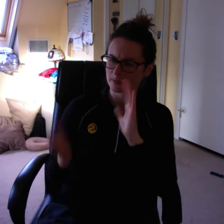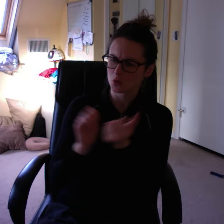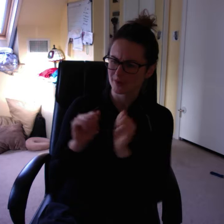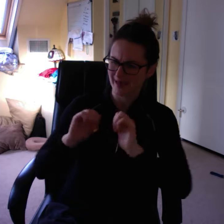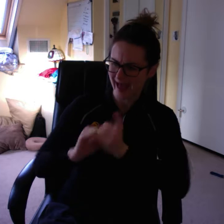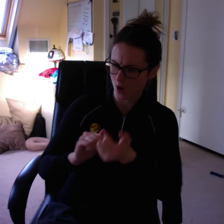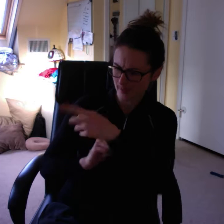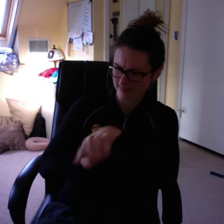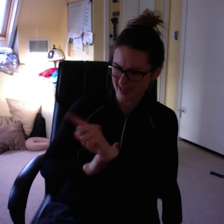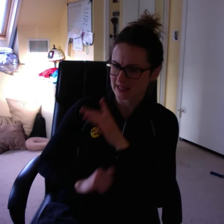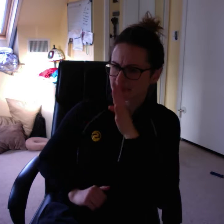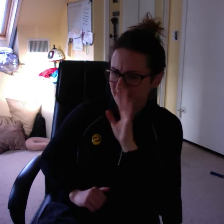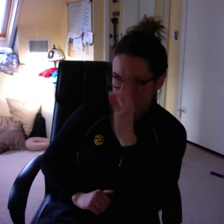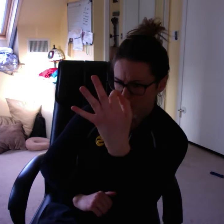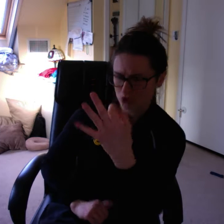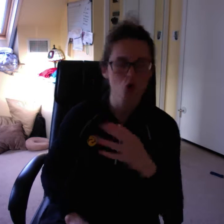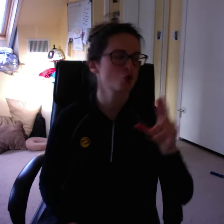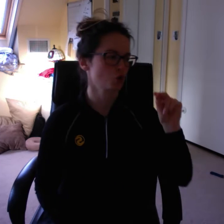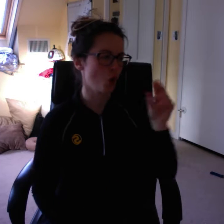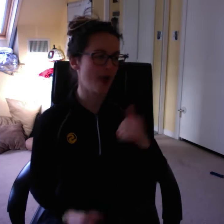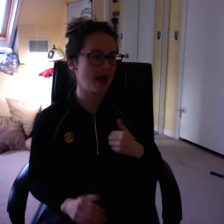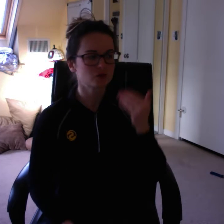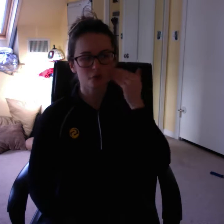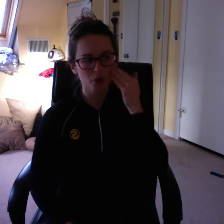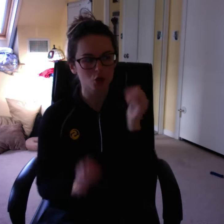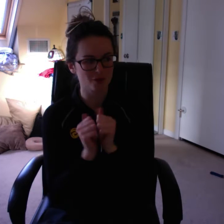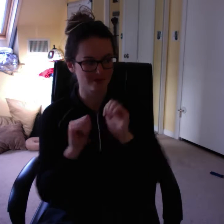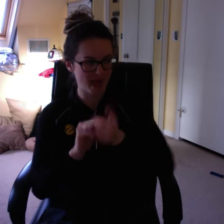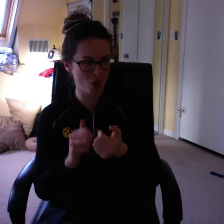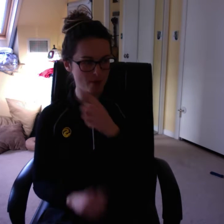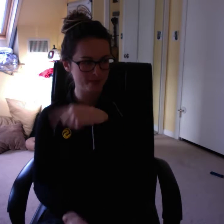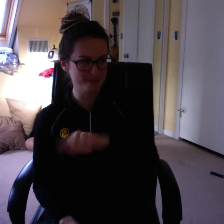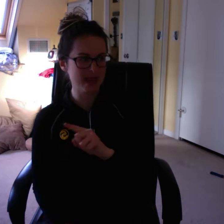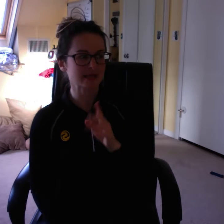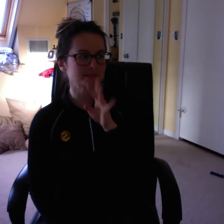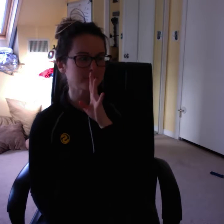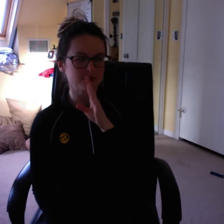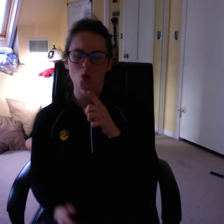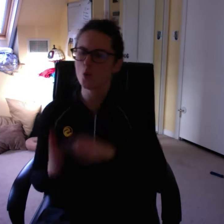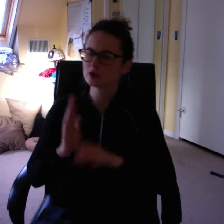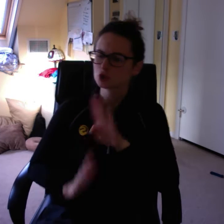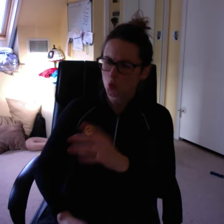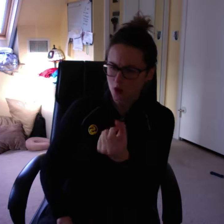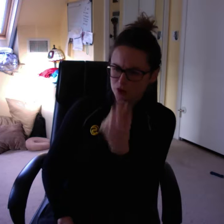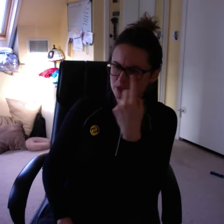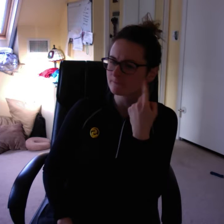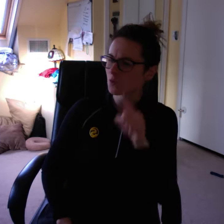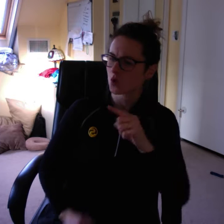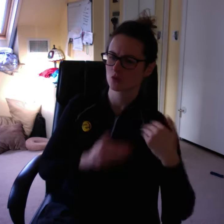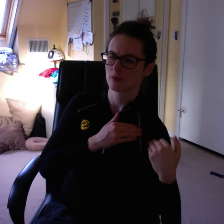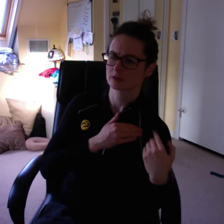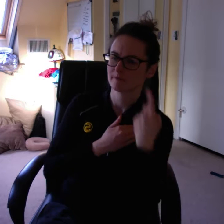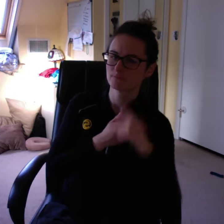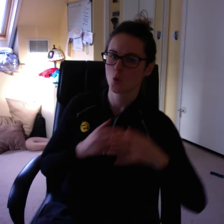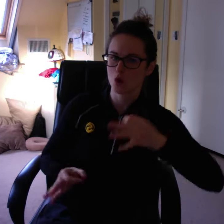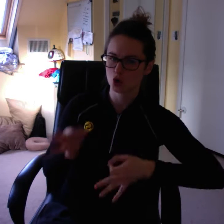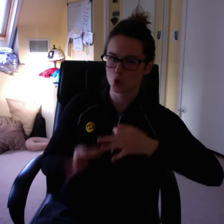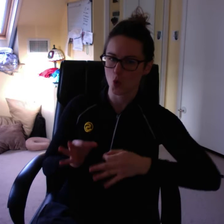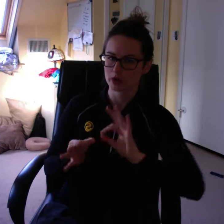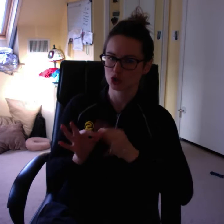No, I was familiar with the way they speak. What is your understanding of the responsibilities of a court interpreter? What do you think is